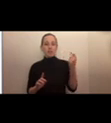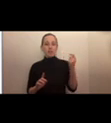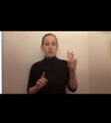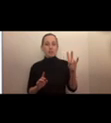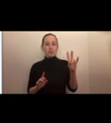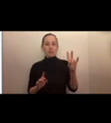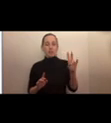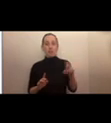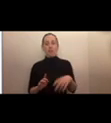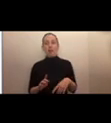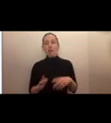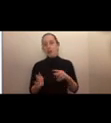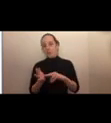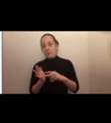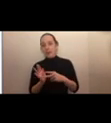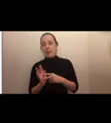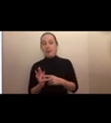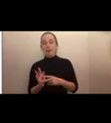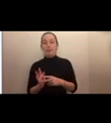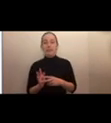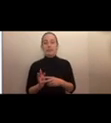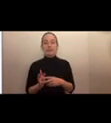in 2017.